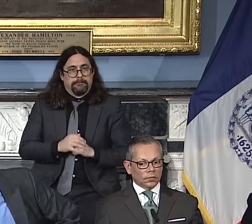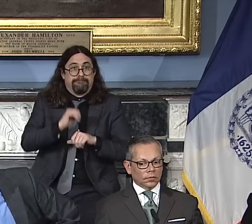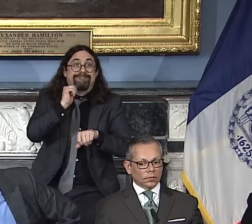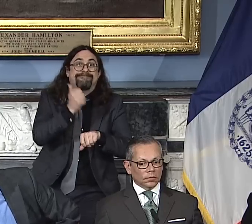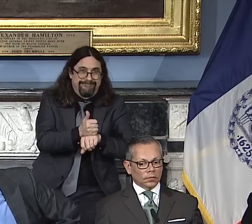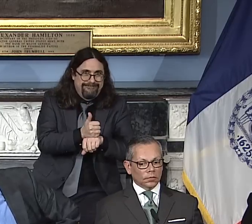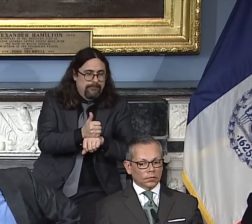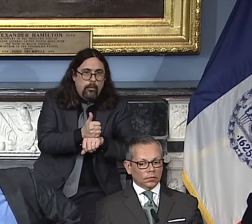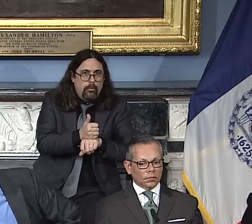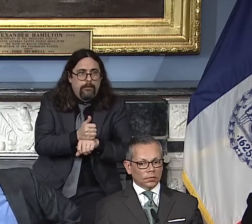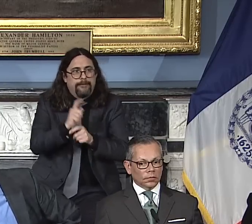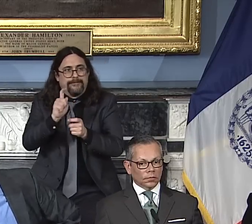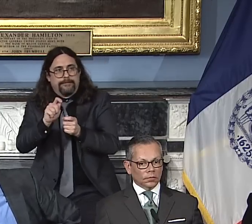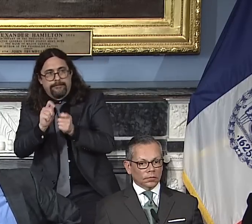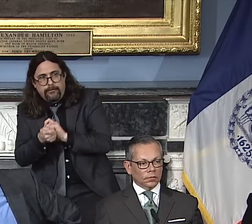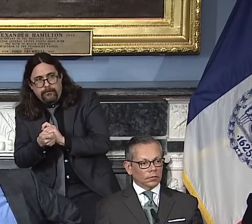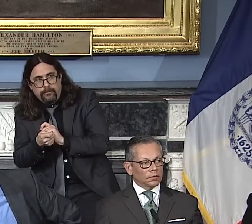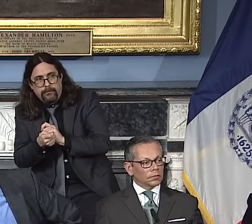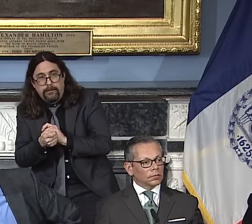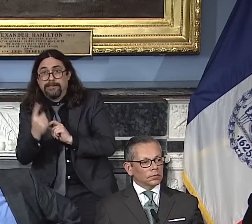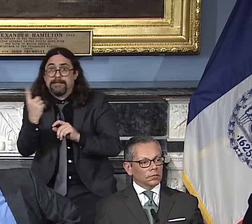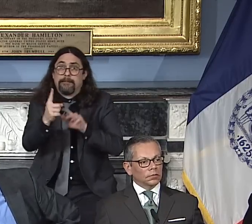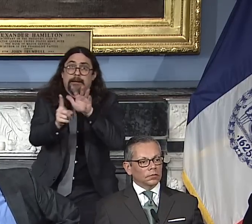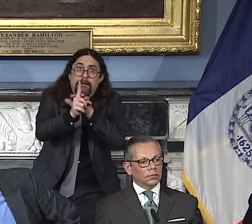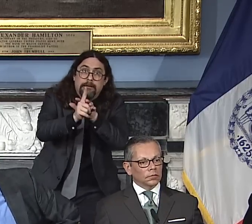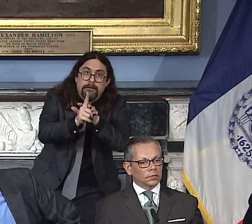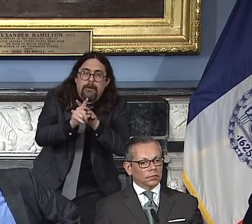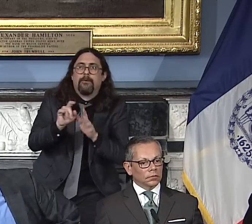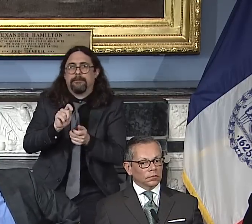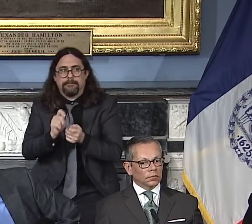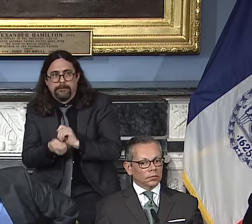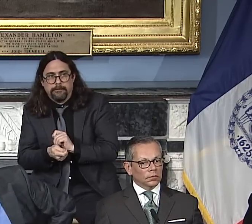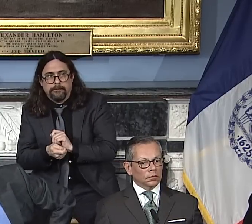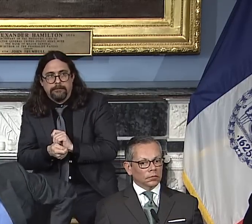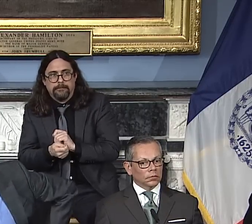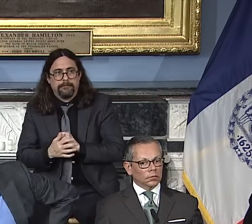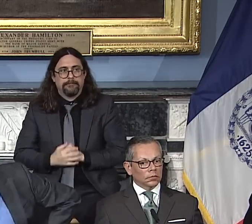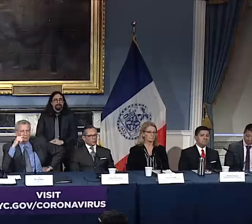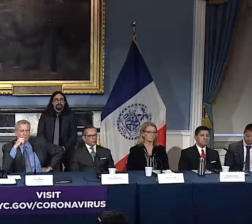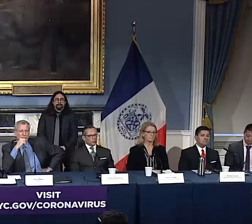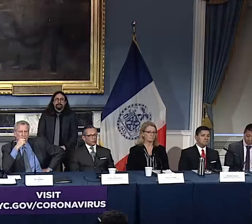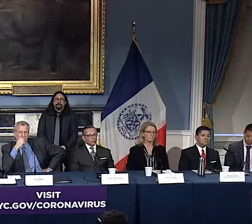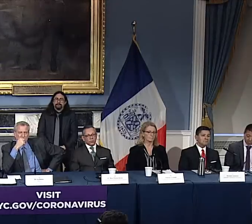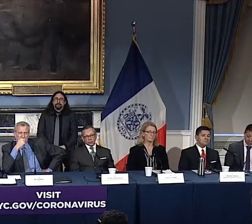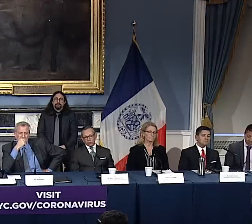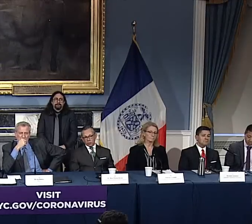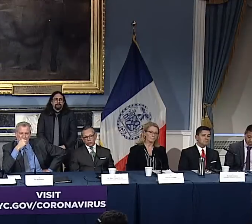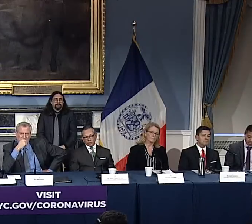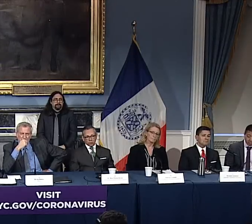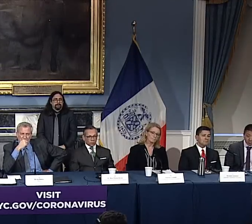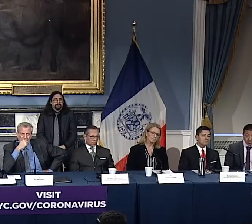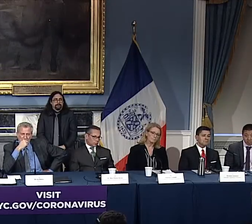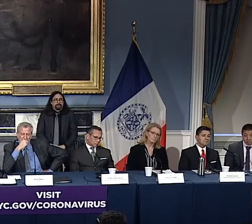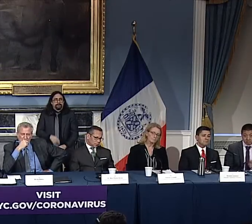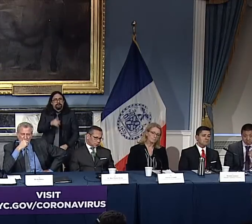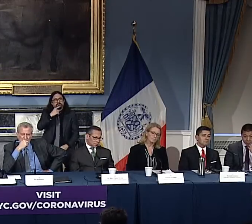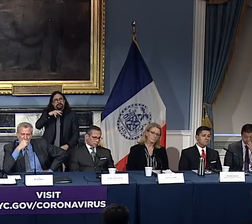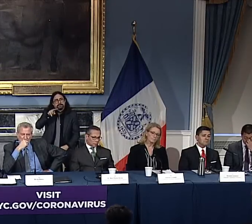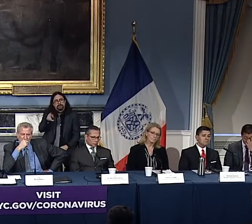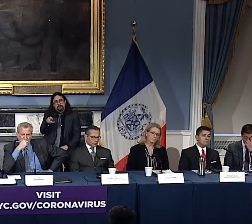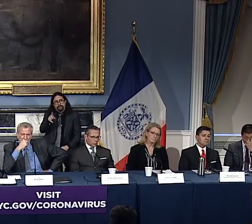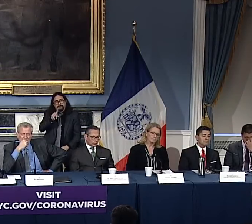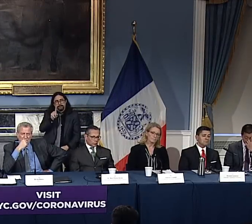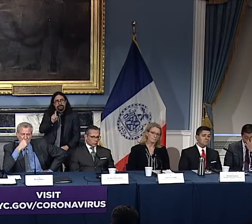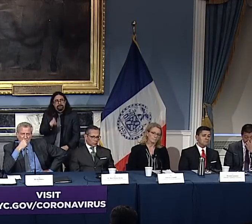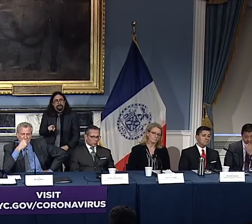about weeks ahead and what we would do at that point. Go ahead on the other part. And my second question, up to this point, you've talked